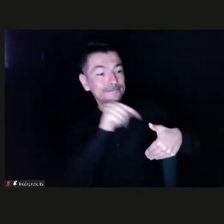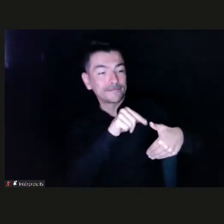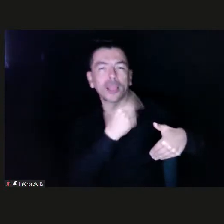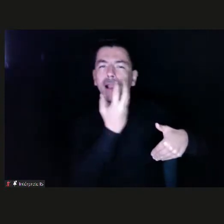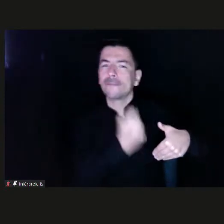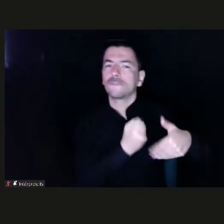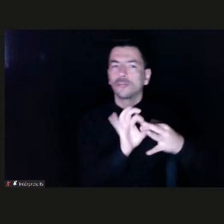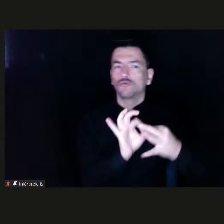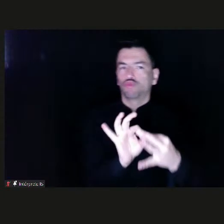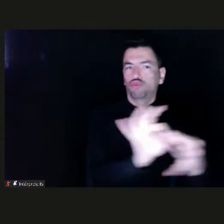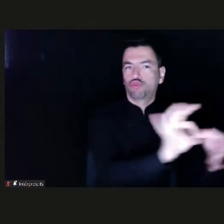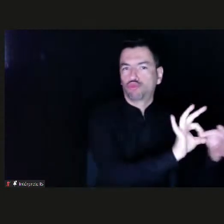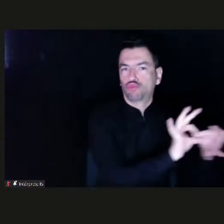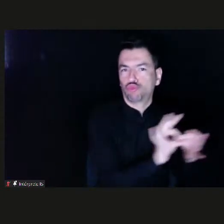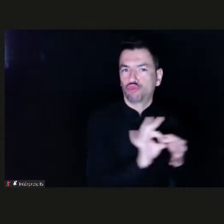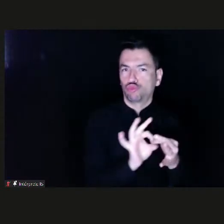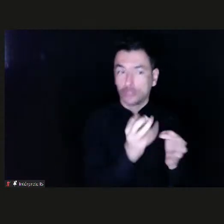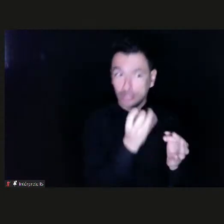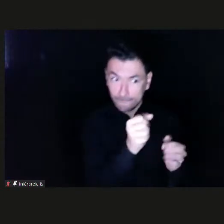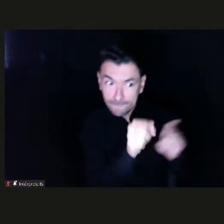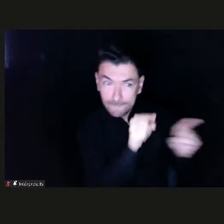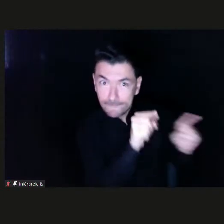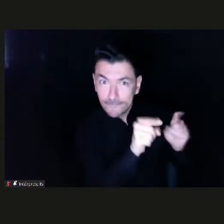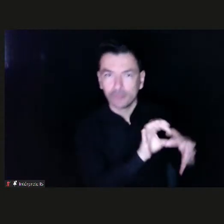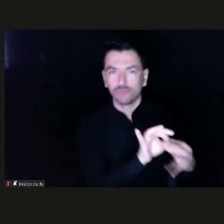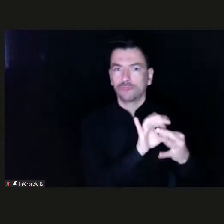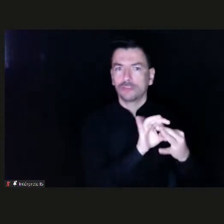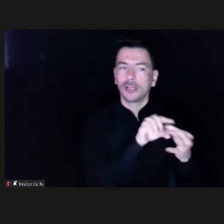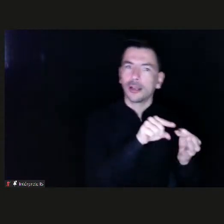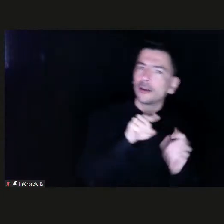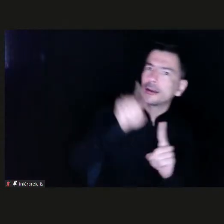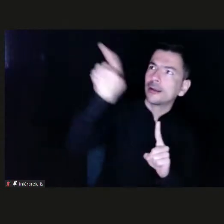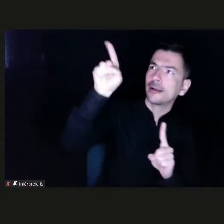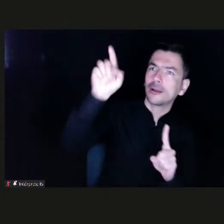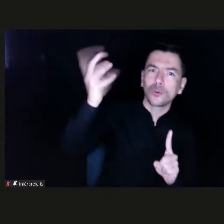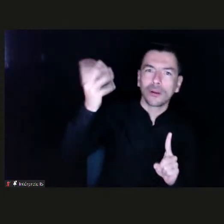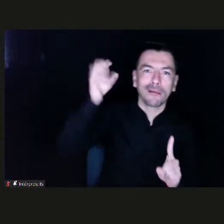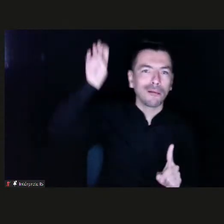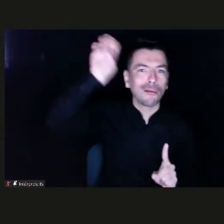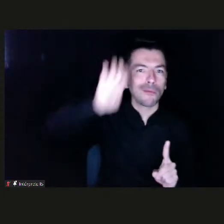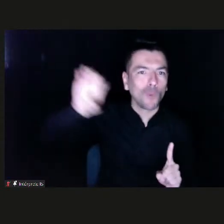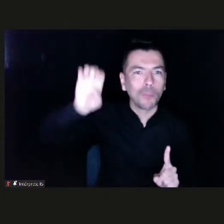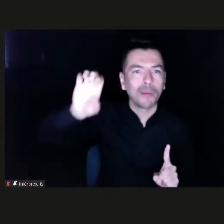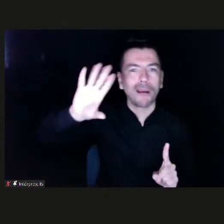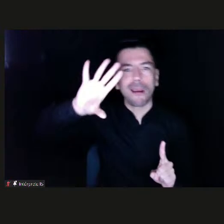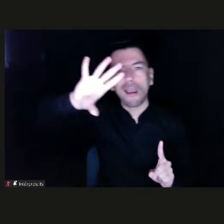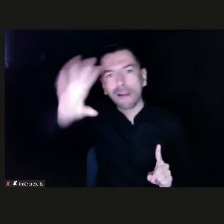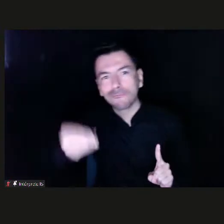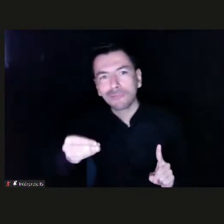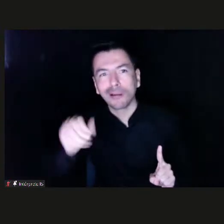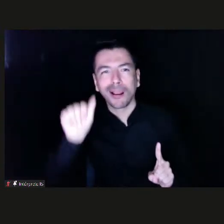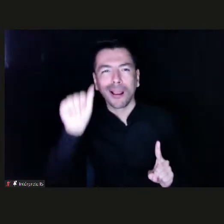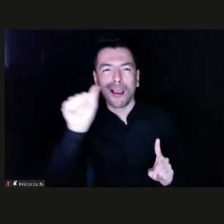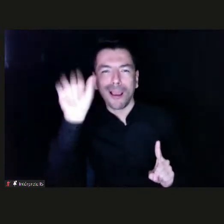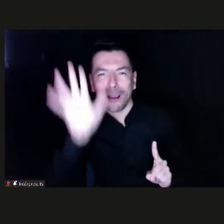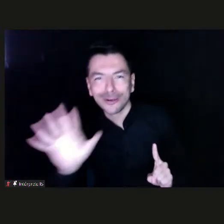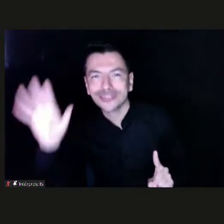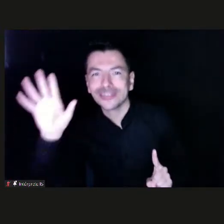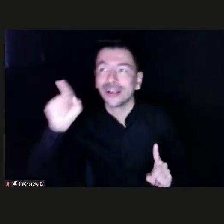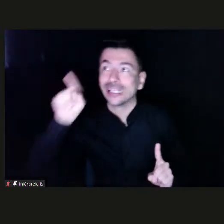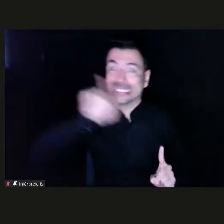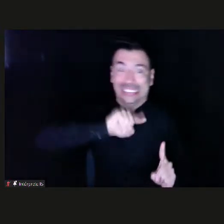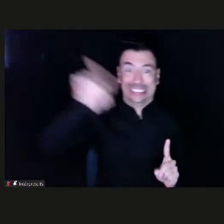Asia. In this context, we already are for several years partner of